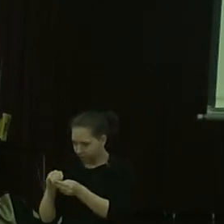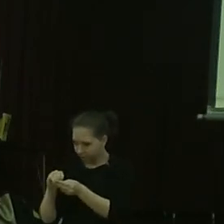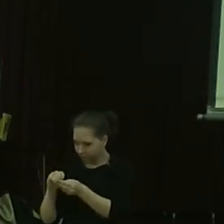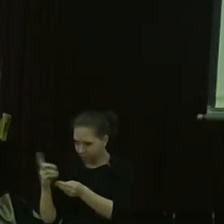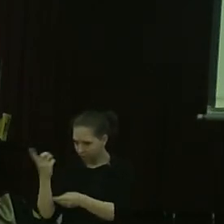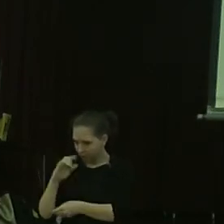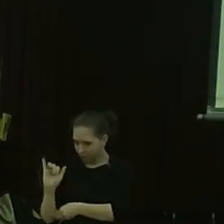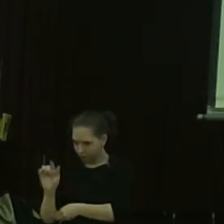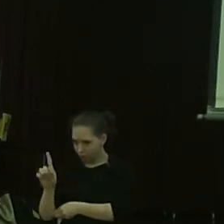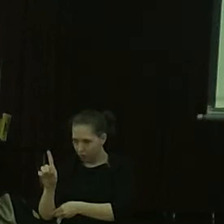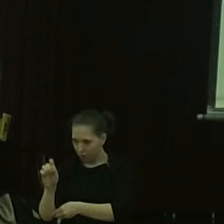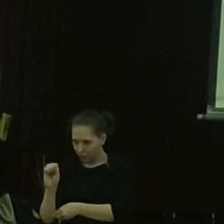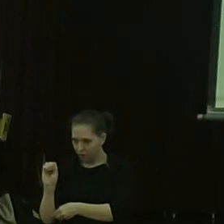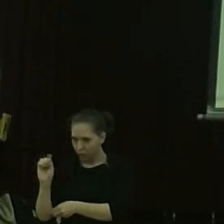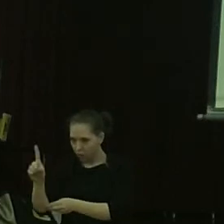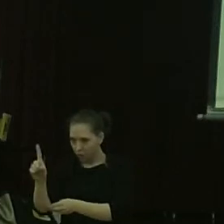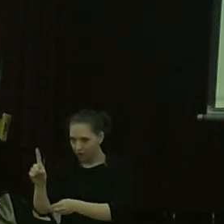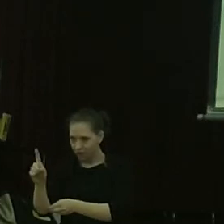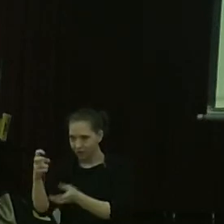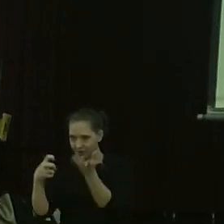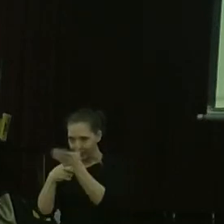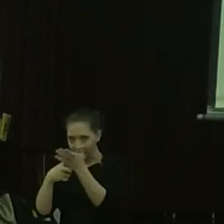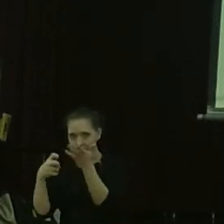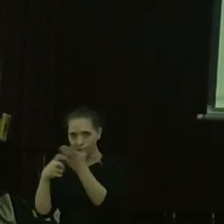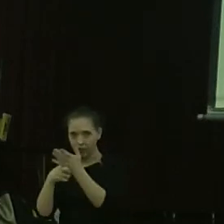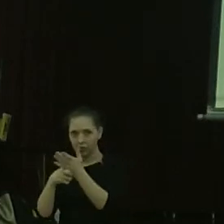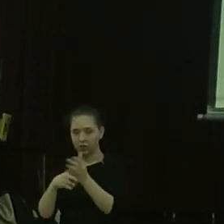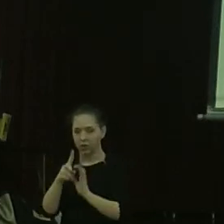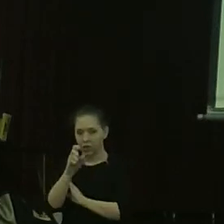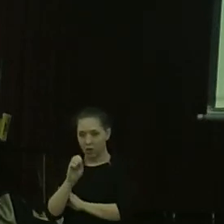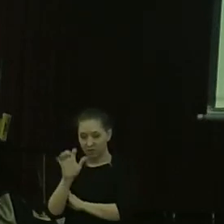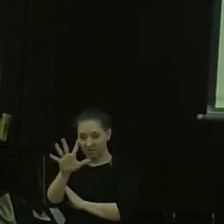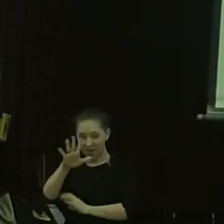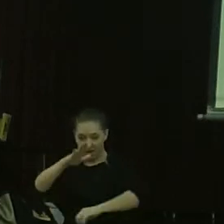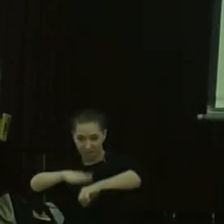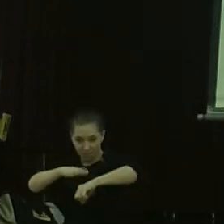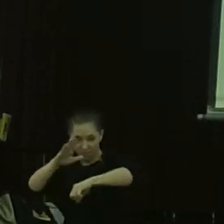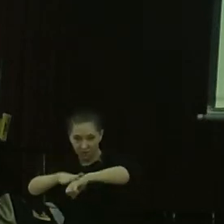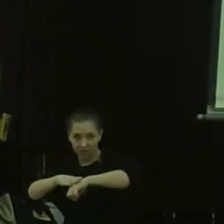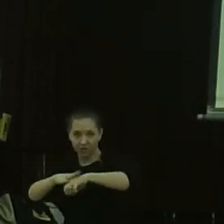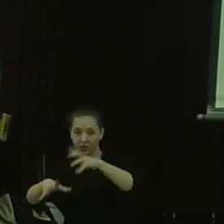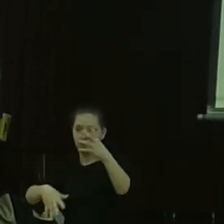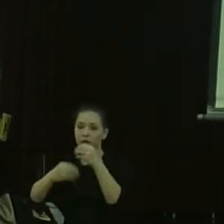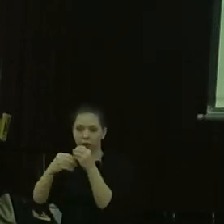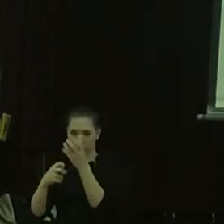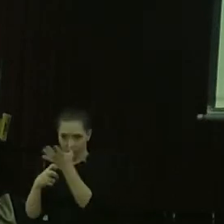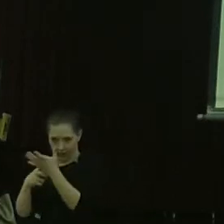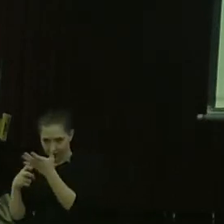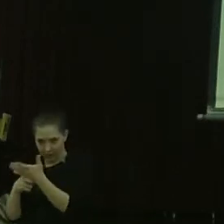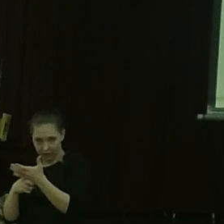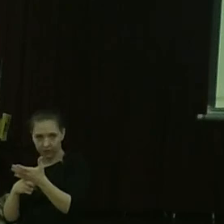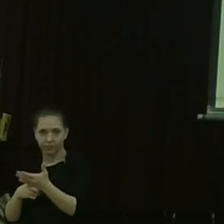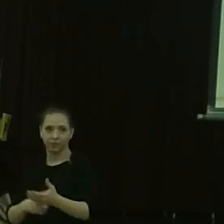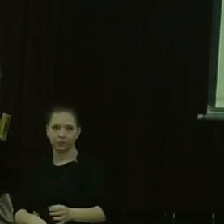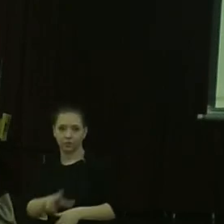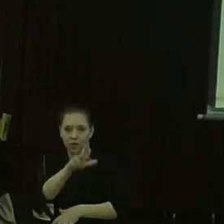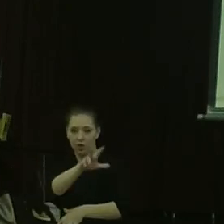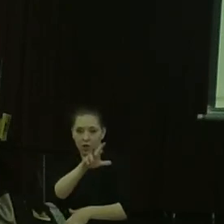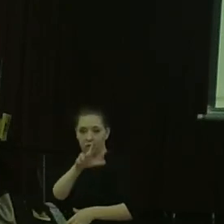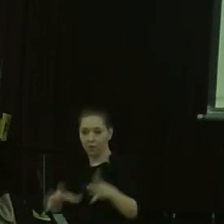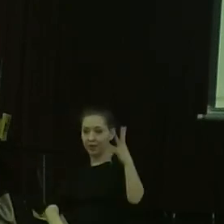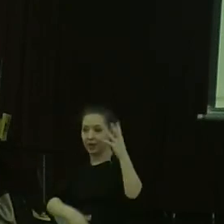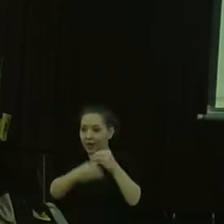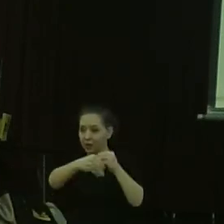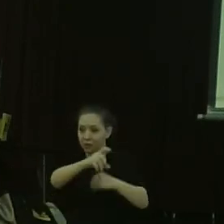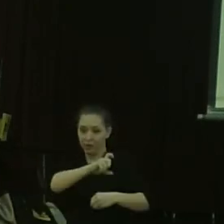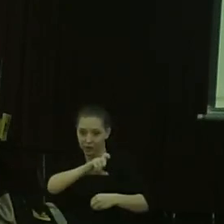like 101 citations, 105 warnings in addition to those citations, 33 extra patrols, that's